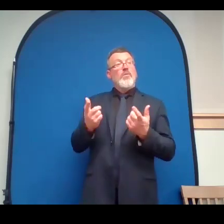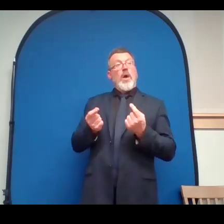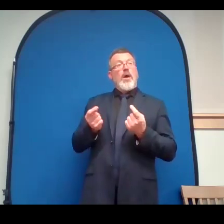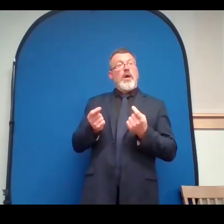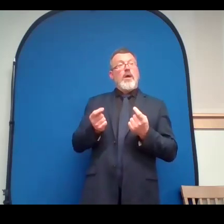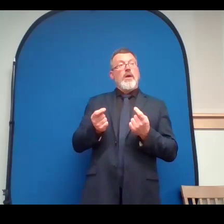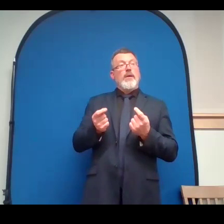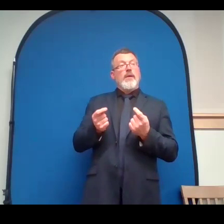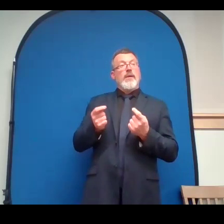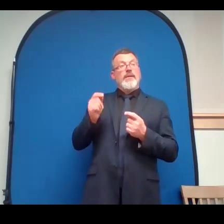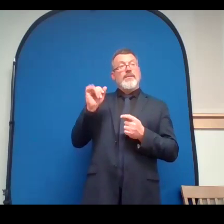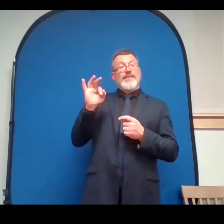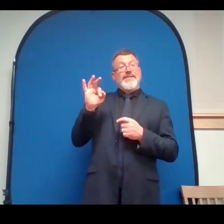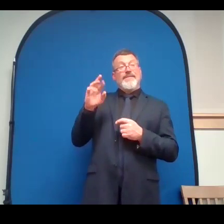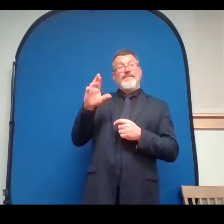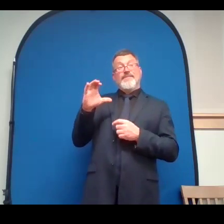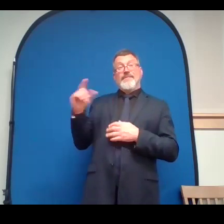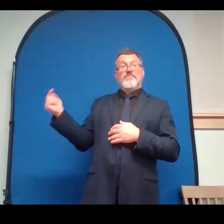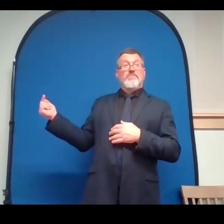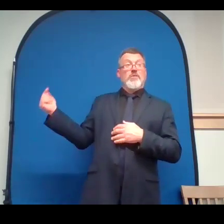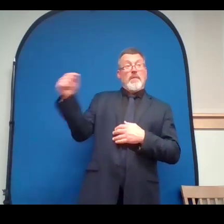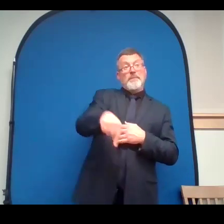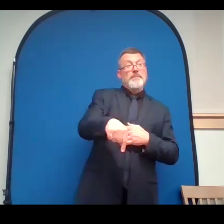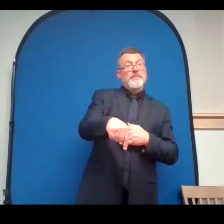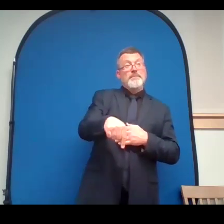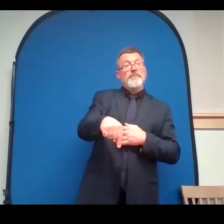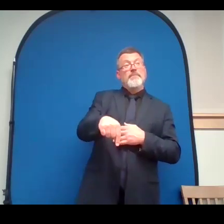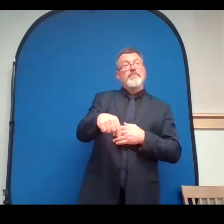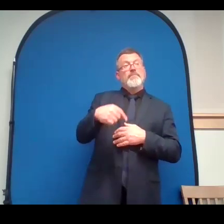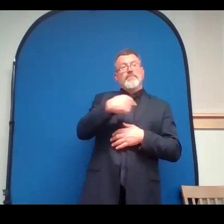if he was to show up, that we would